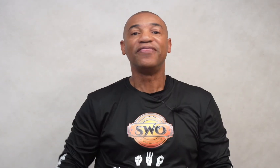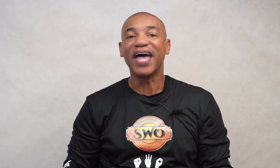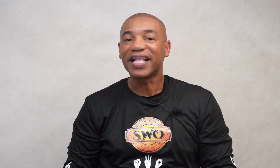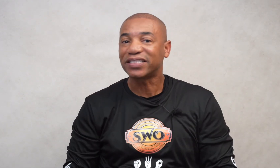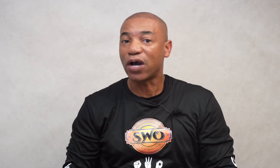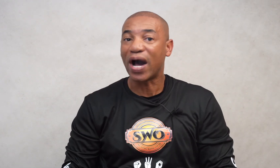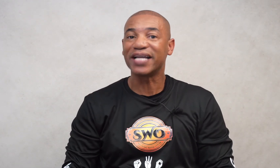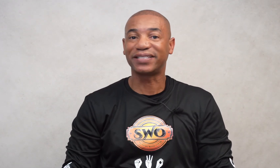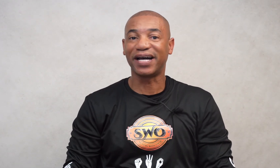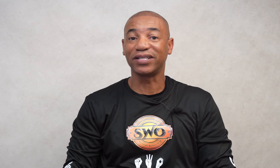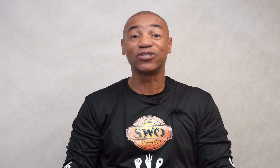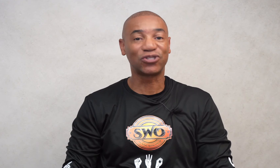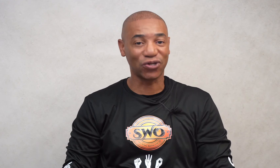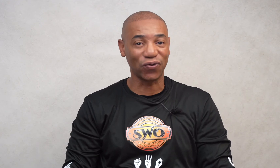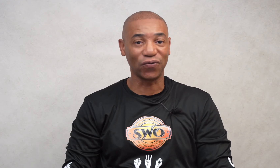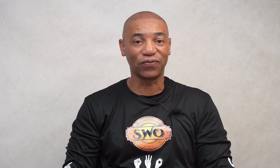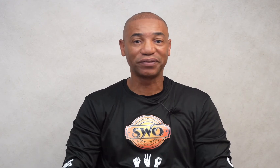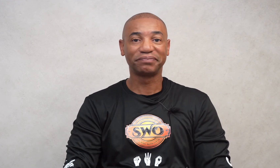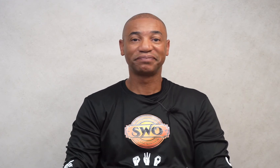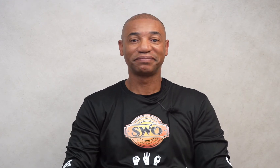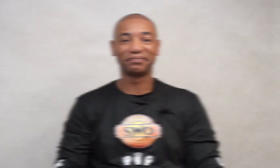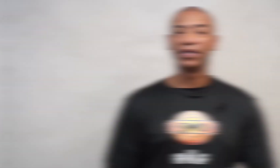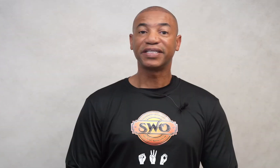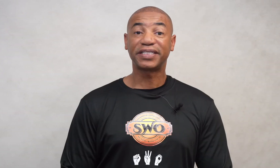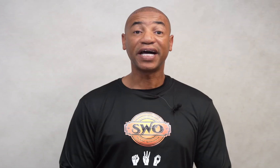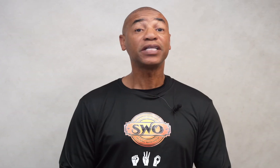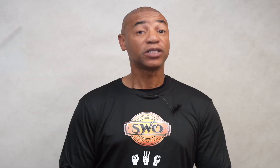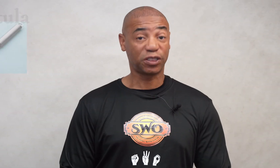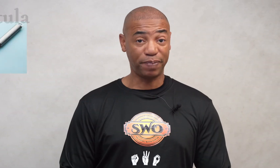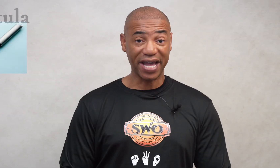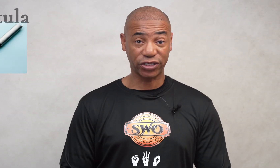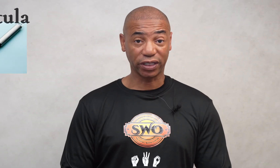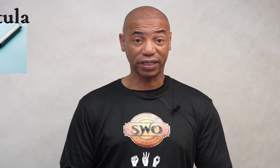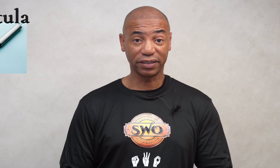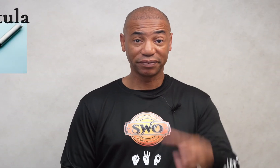That is how I sign stove. To sign spatula.